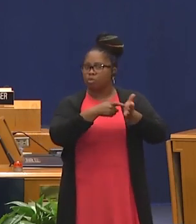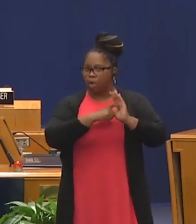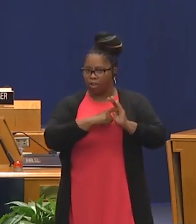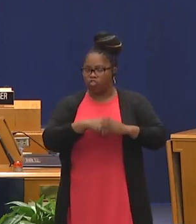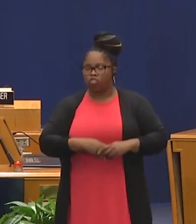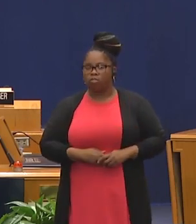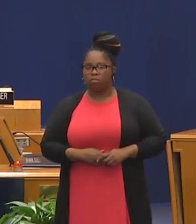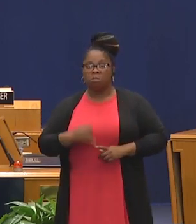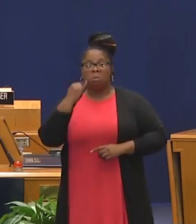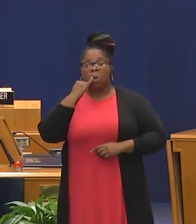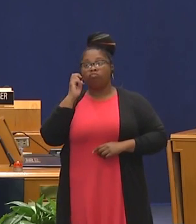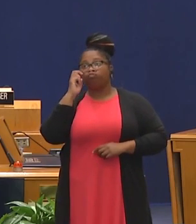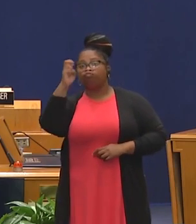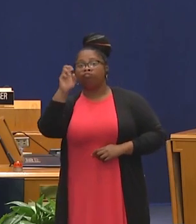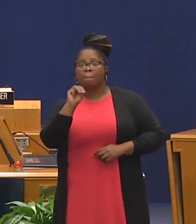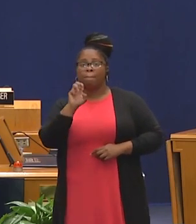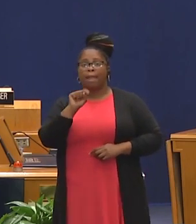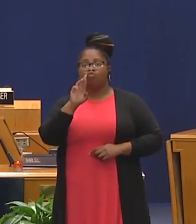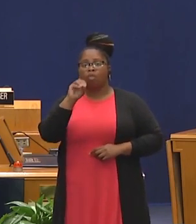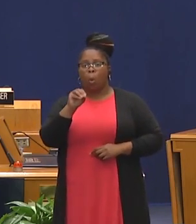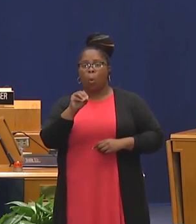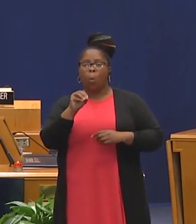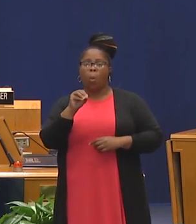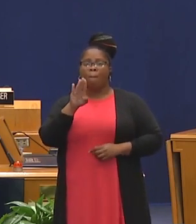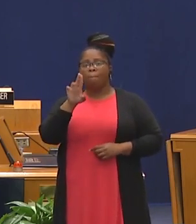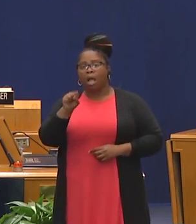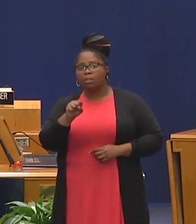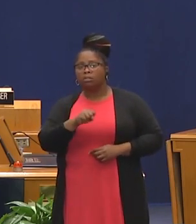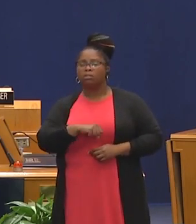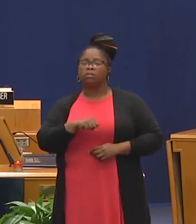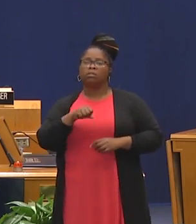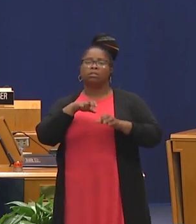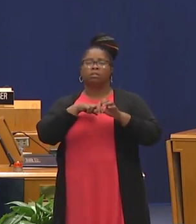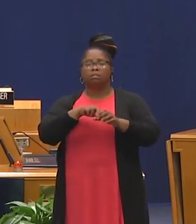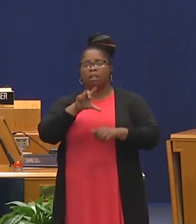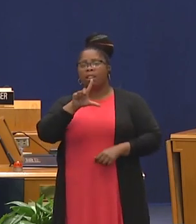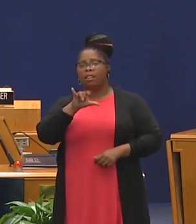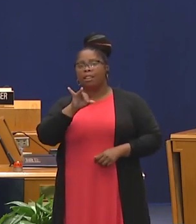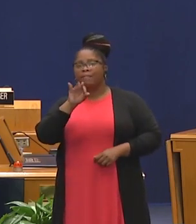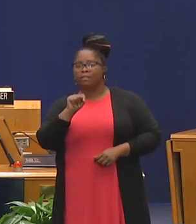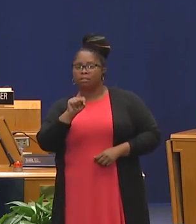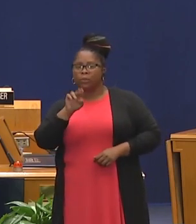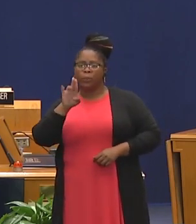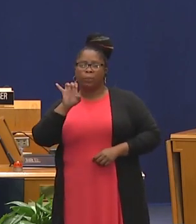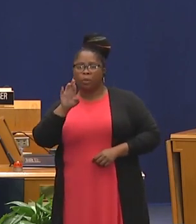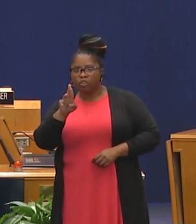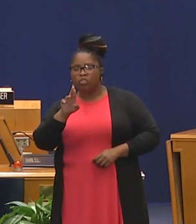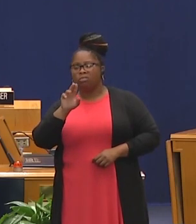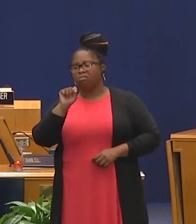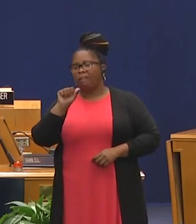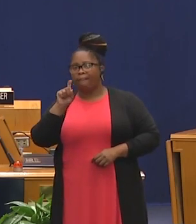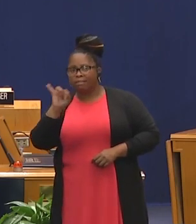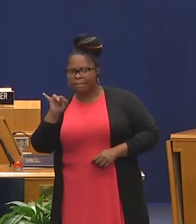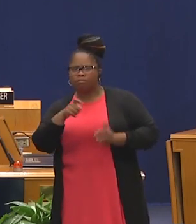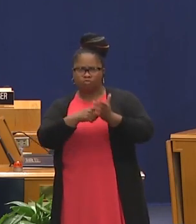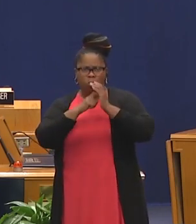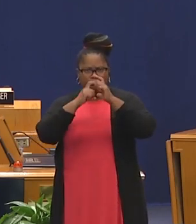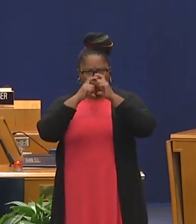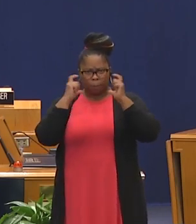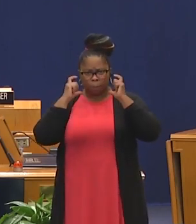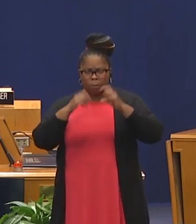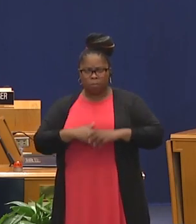you're using the metro, a public bus, a rideshare service, or a taxi. If you're coming close to anyone that's